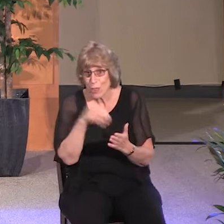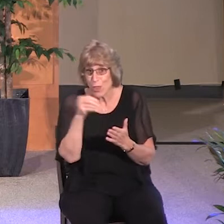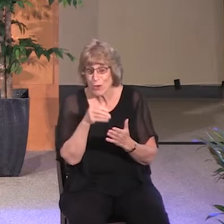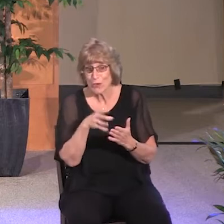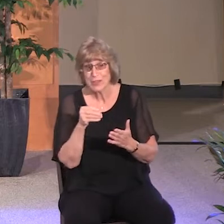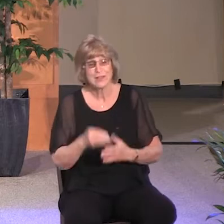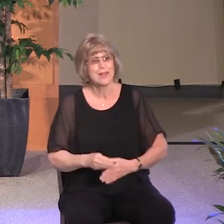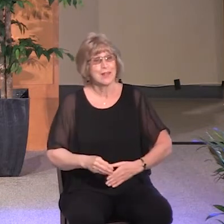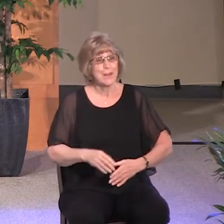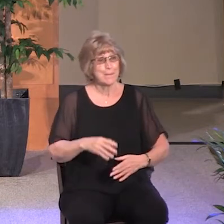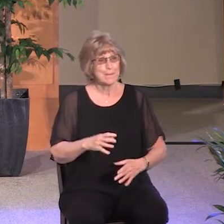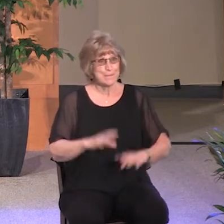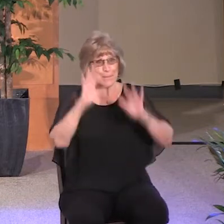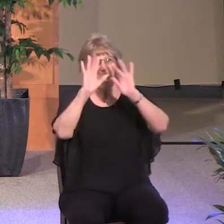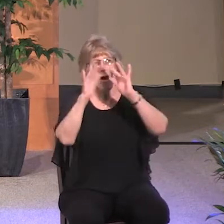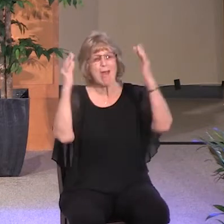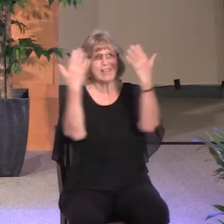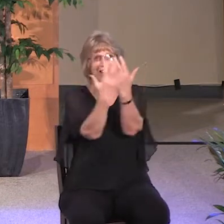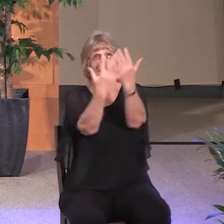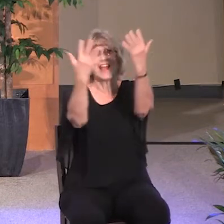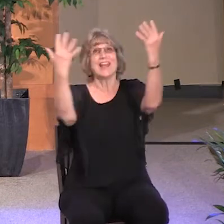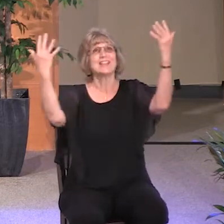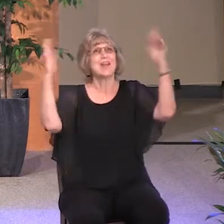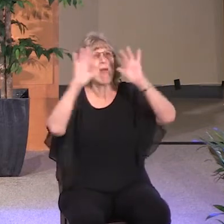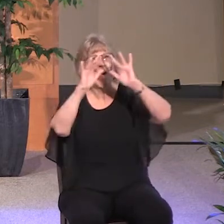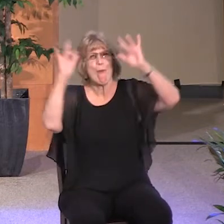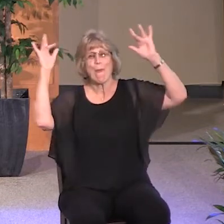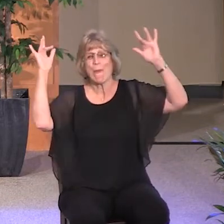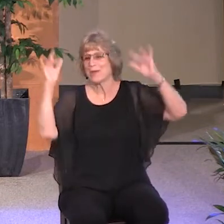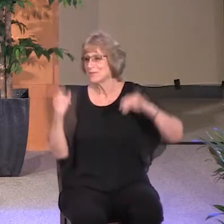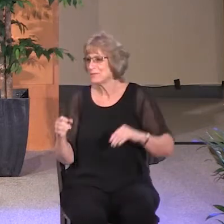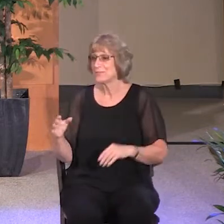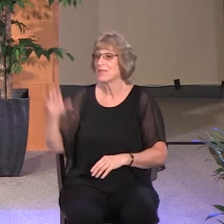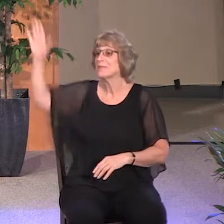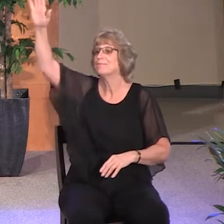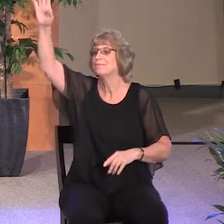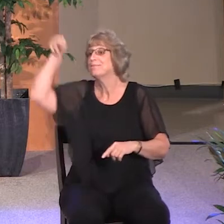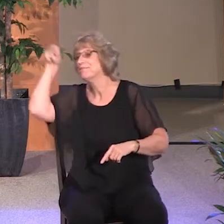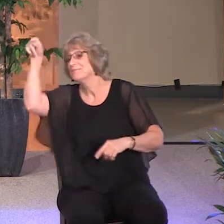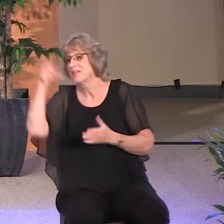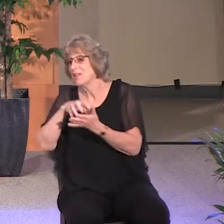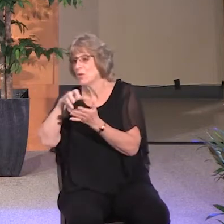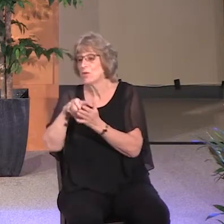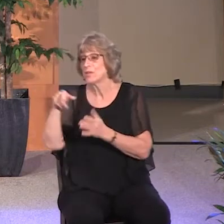Pearly gates. Who said pearly gates? Okay, that's Paul back there. Hand up.